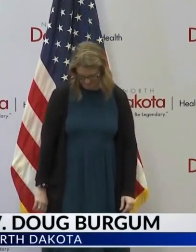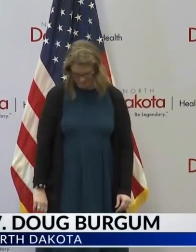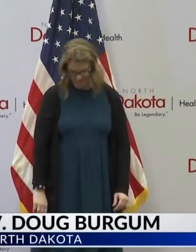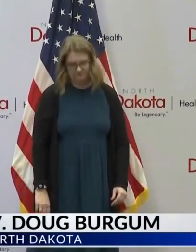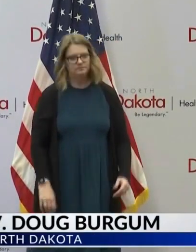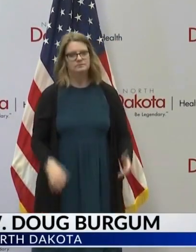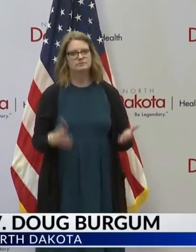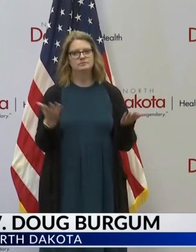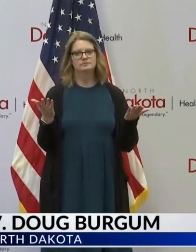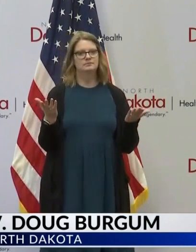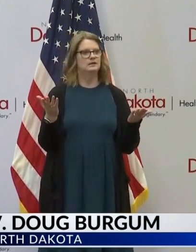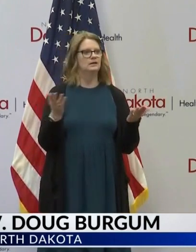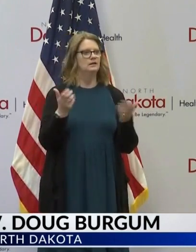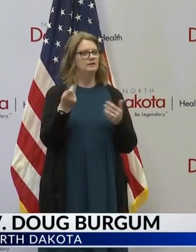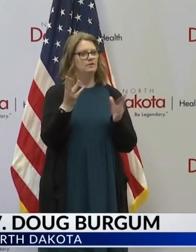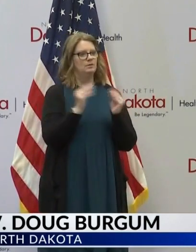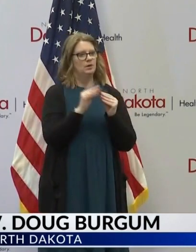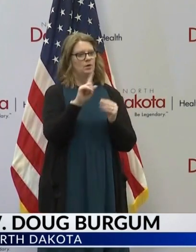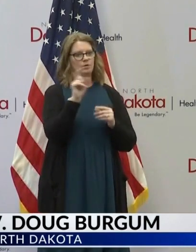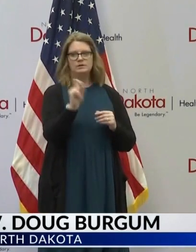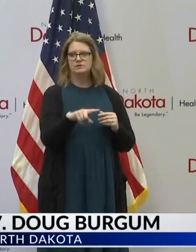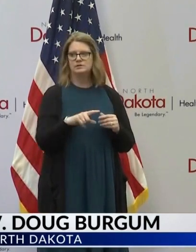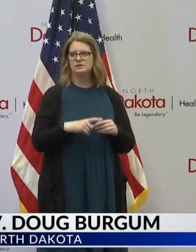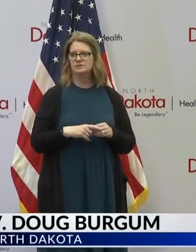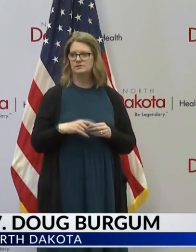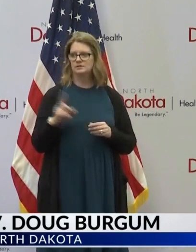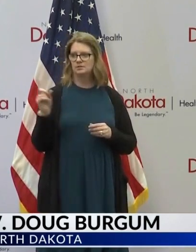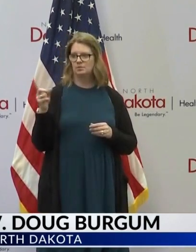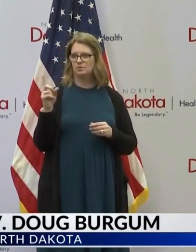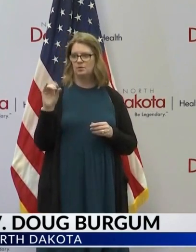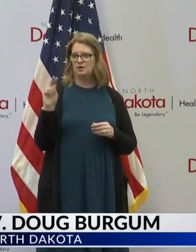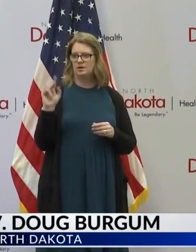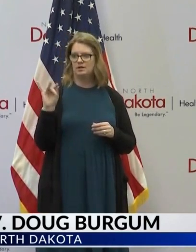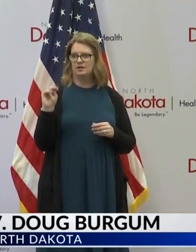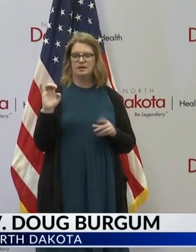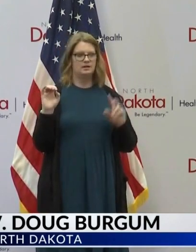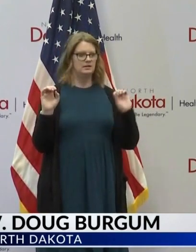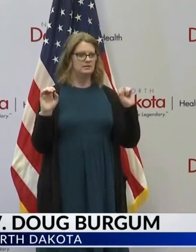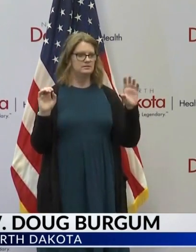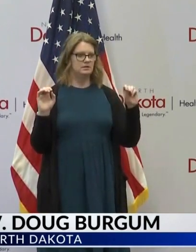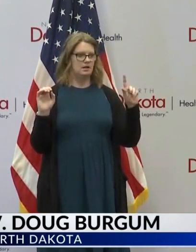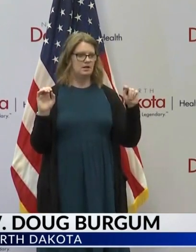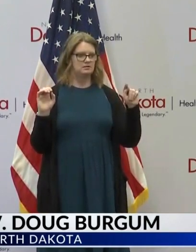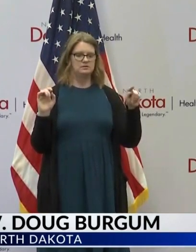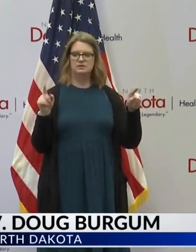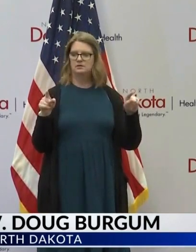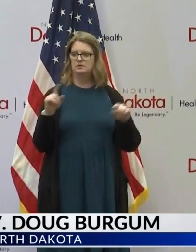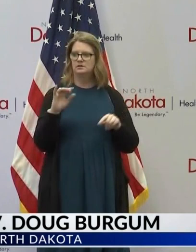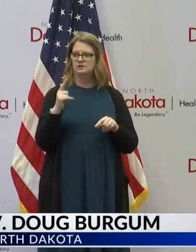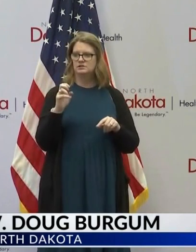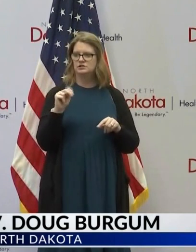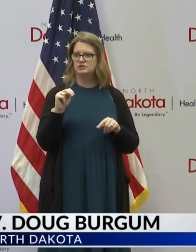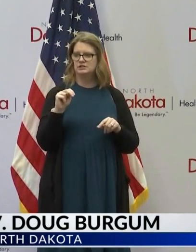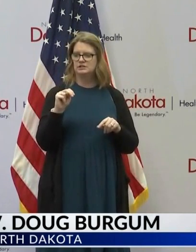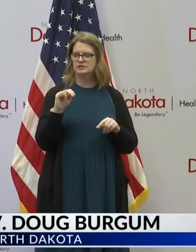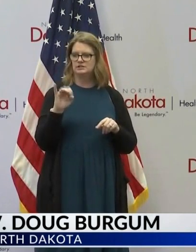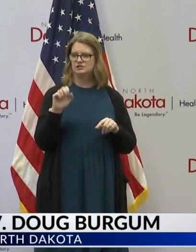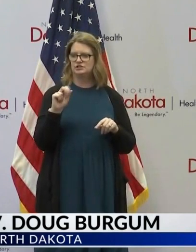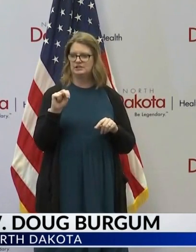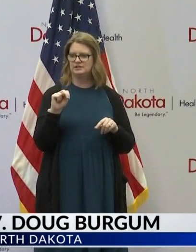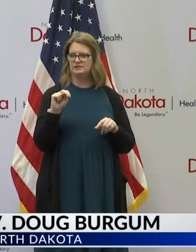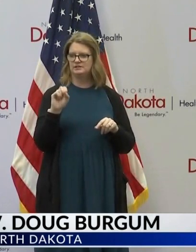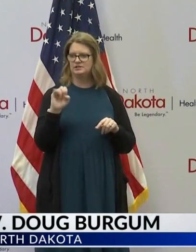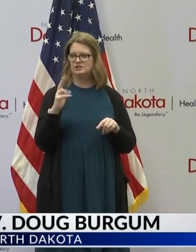Okay, heading to the finish line, a couple more questions. Got one online and then Scott. Jean Schemp, Hometown Radio